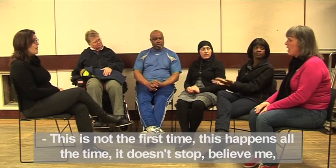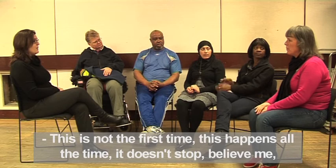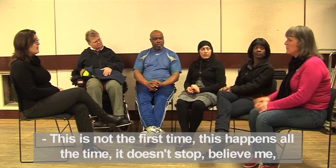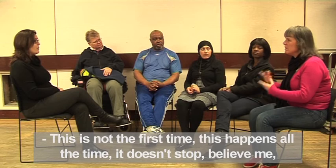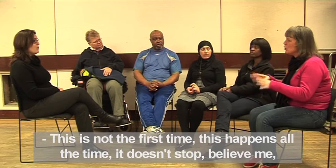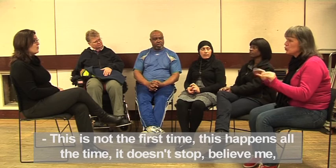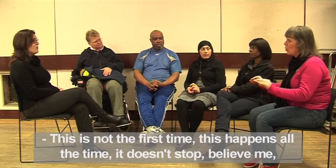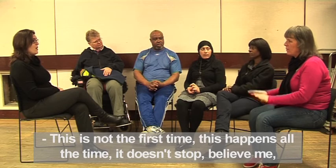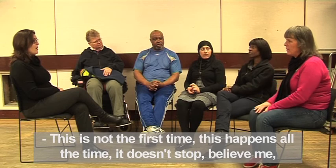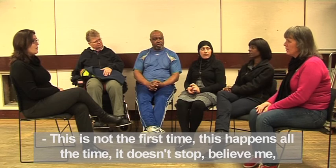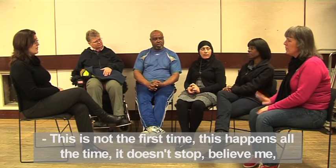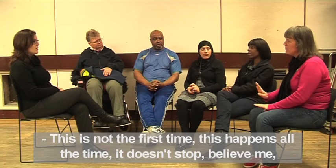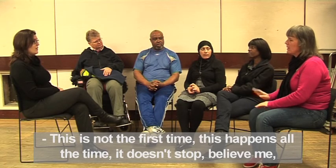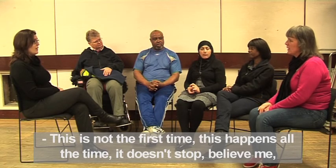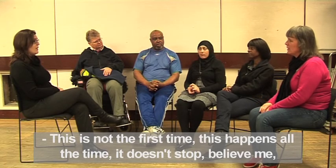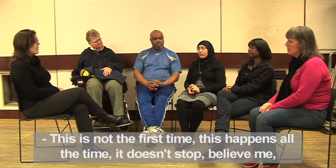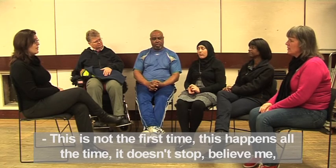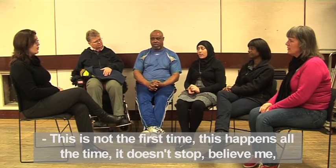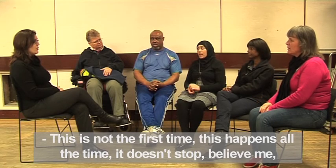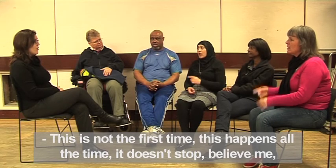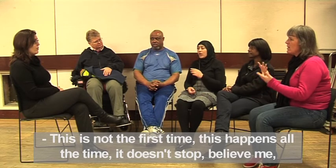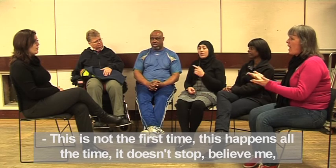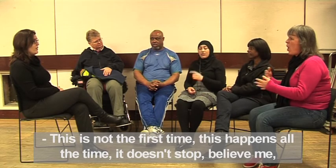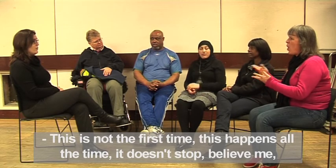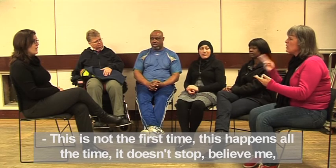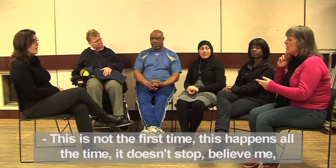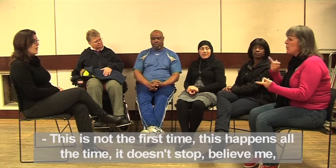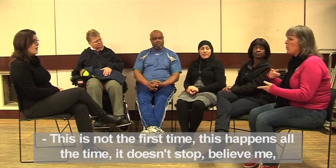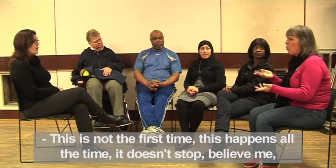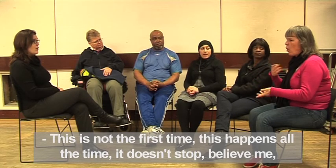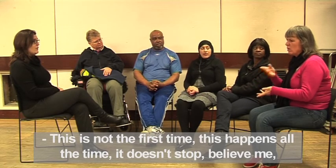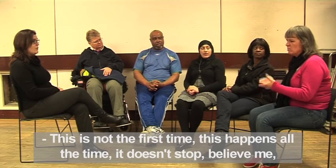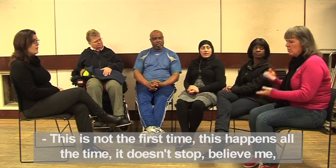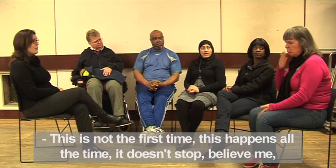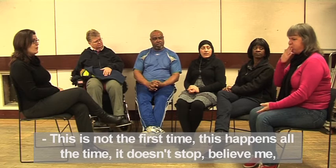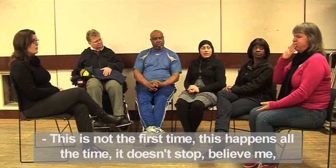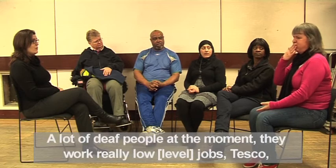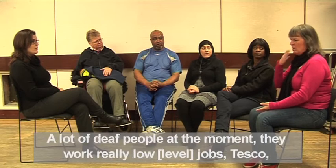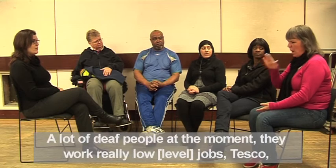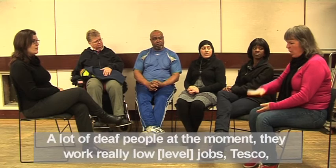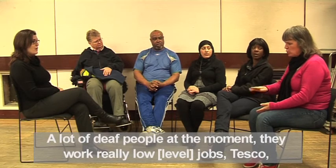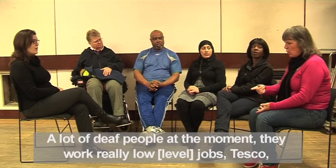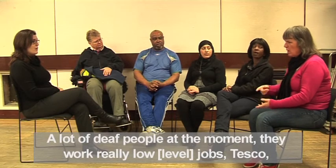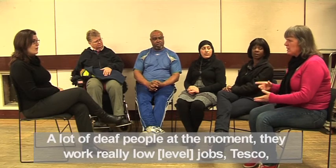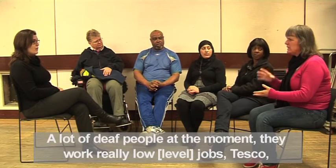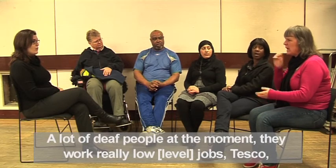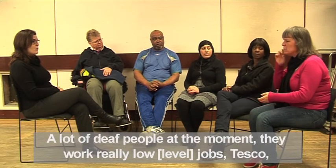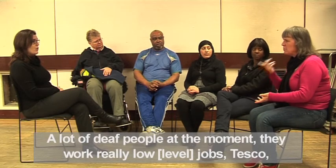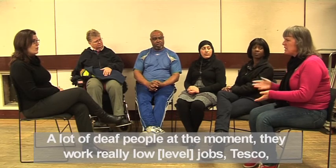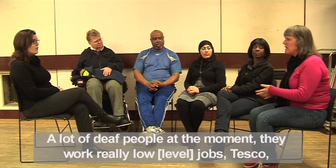this happens all the time. It doesn't stop, believe me. A lot of deaf people at the moment, they work